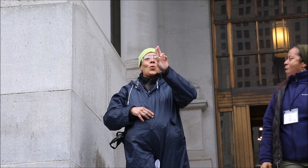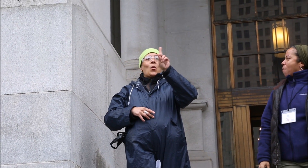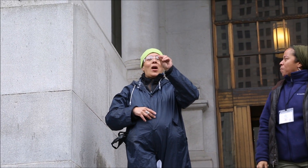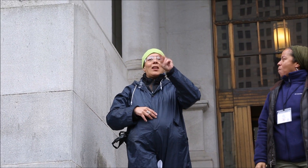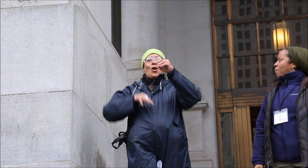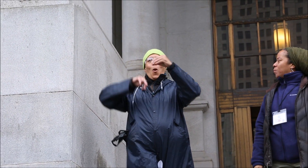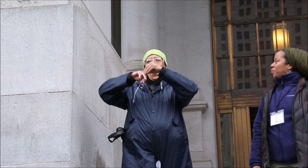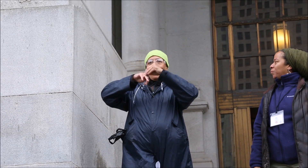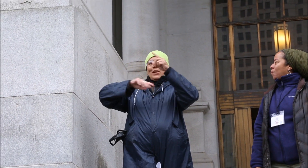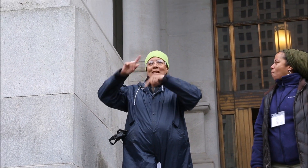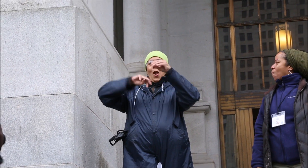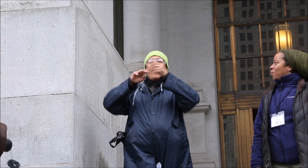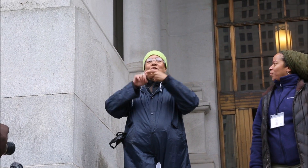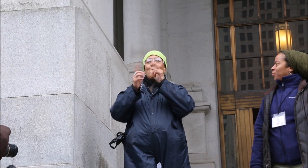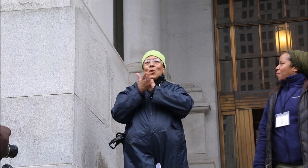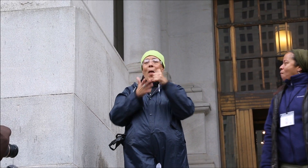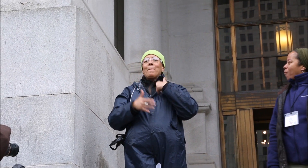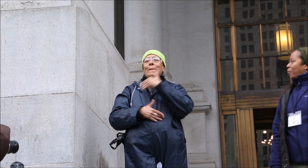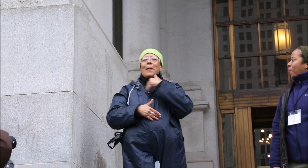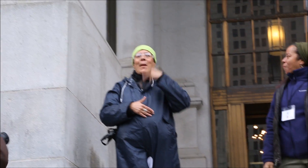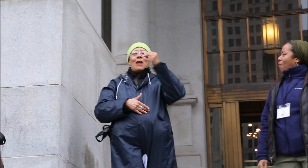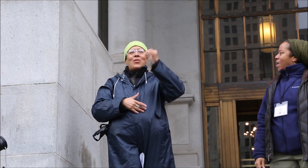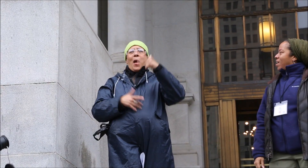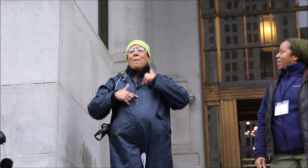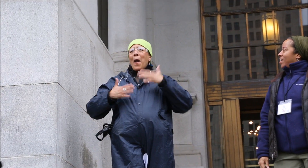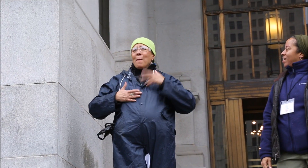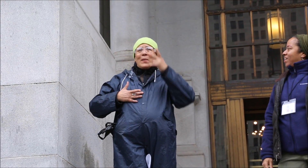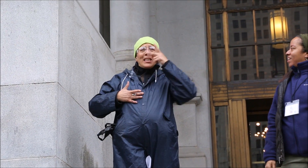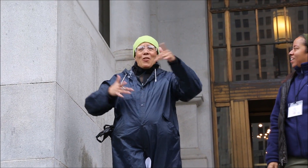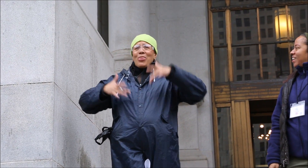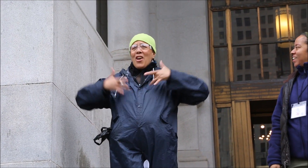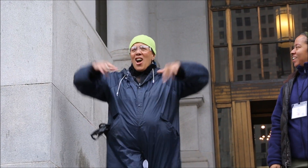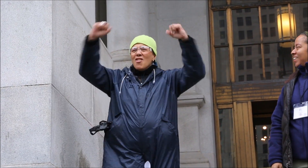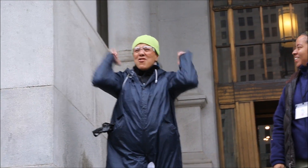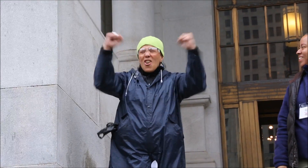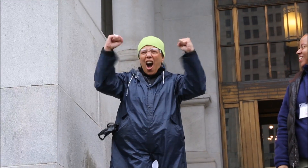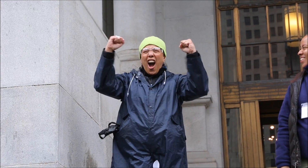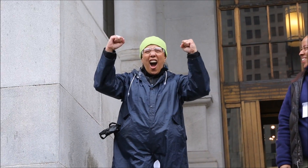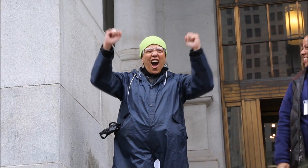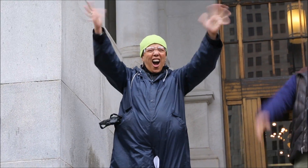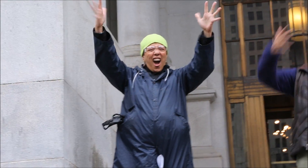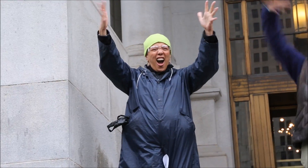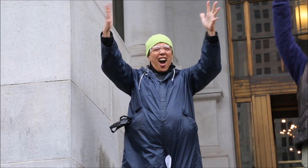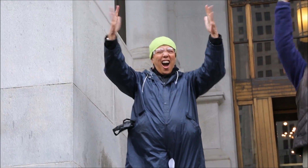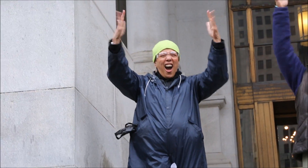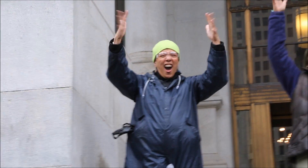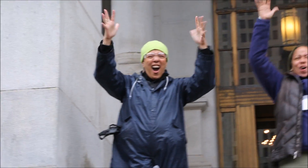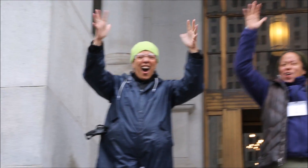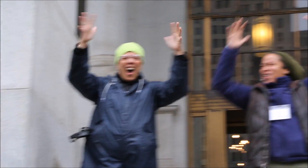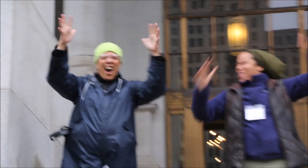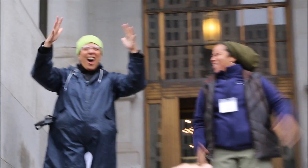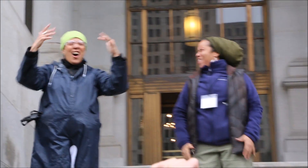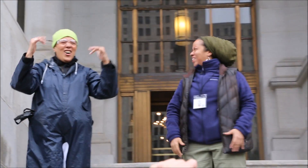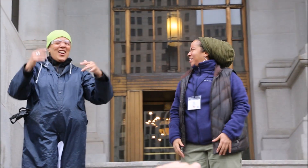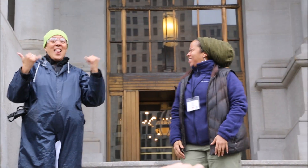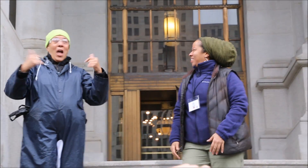State Association for the Deaf, who's also represented here, and to you. We are standing here in front of our state capitol, the site